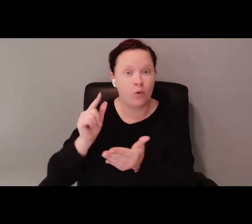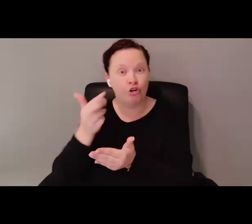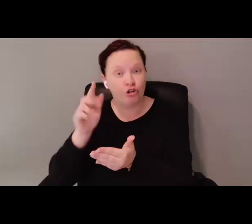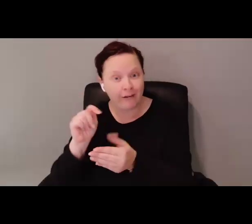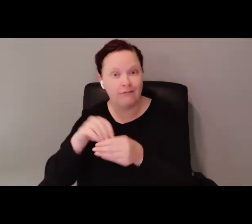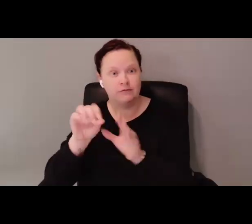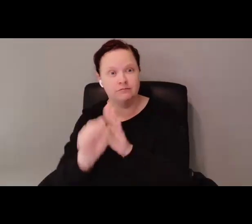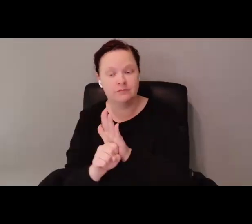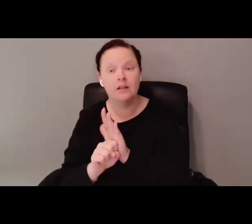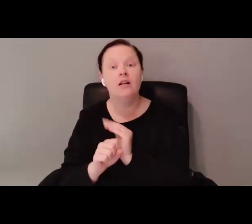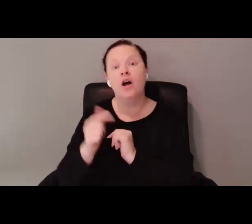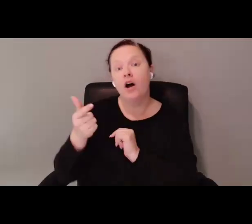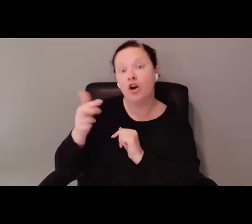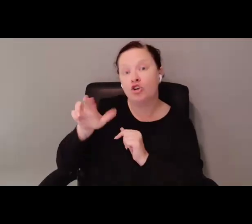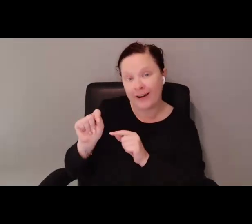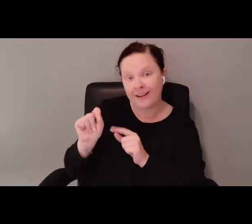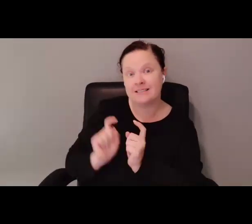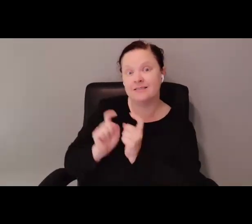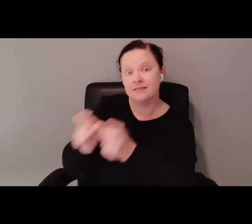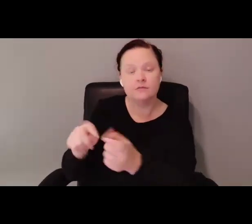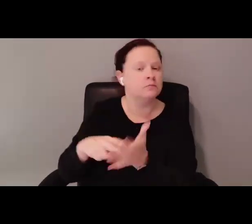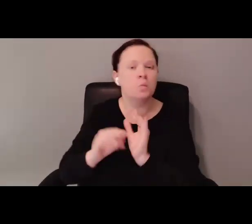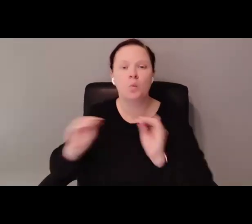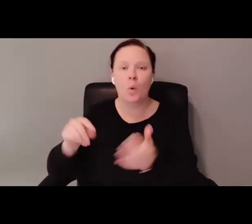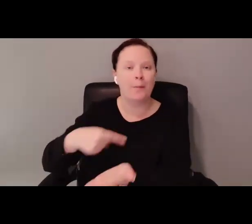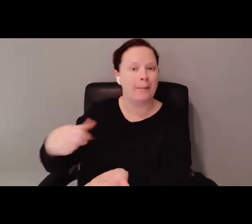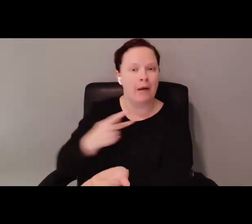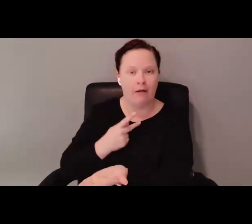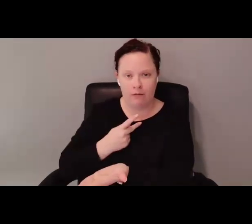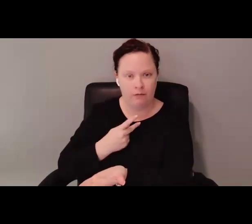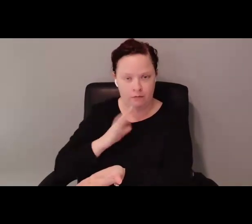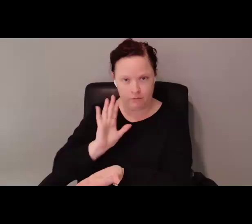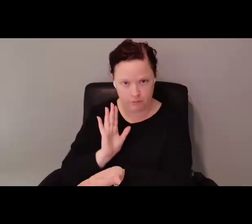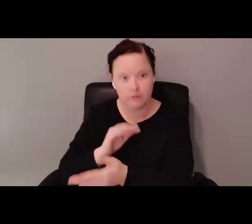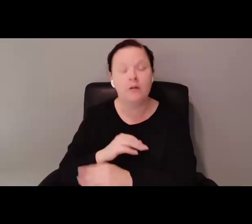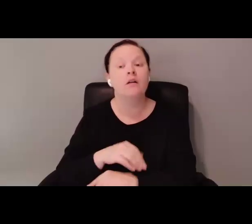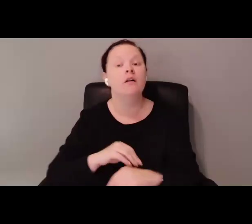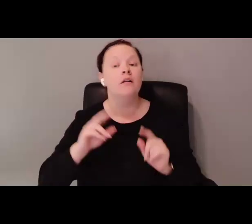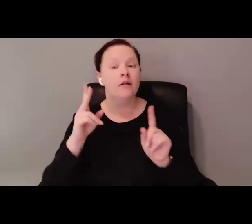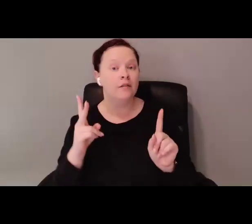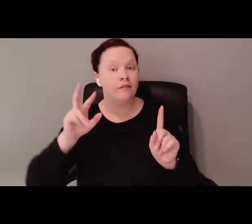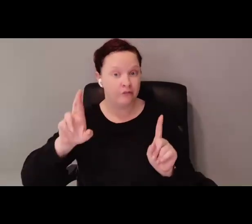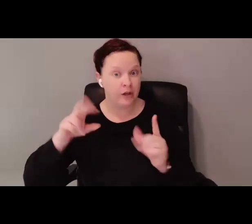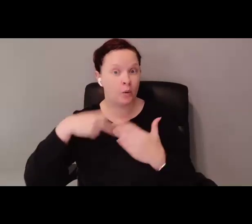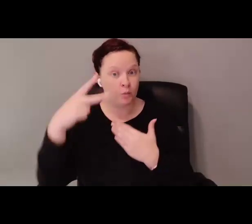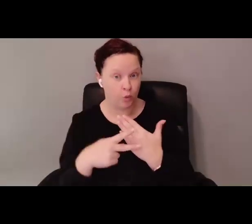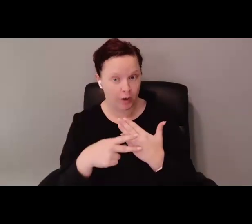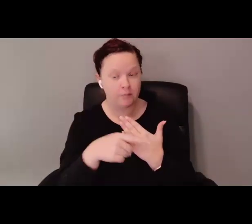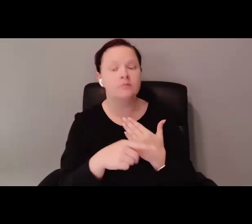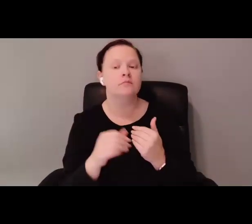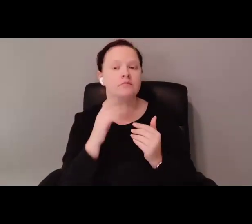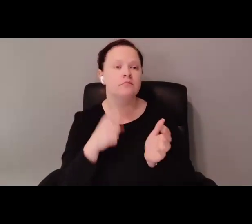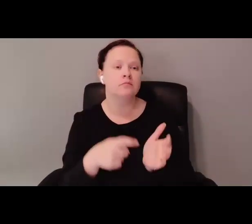because grants you don't have to pay back. The VR programs, most of them require some kind of